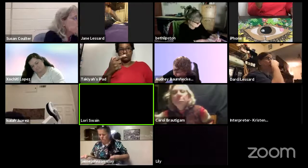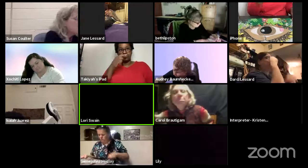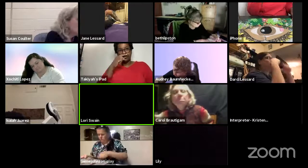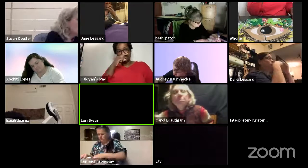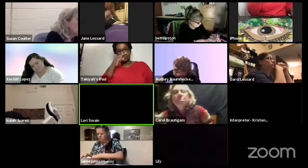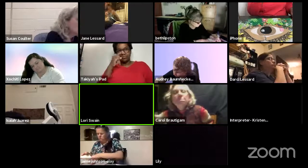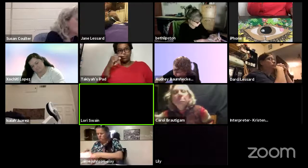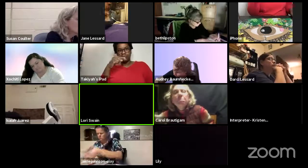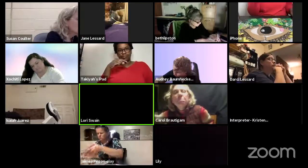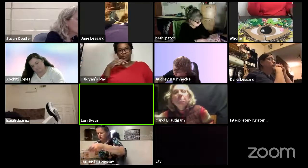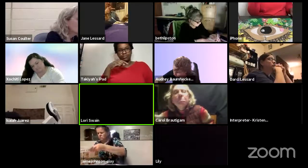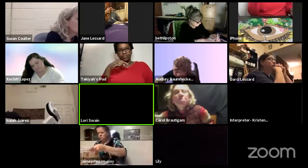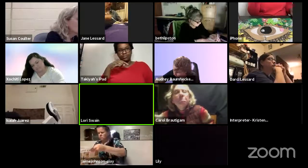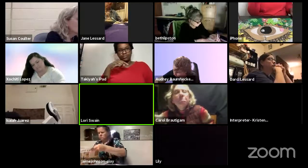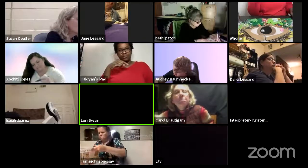Oh,